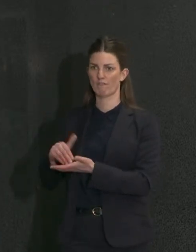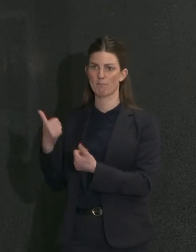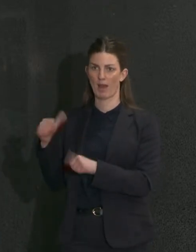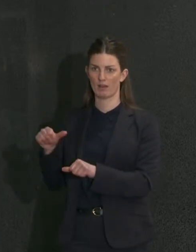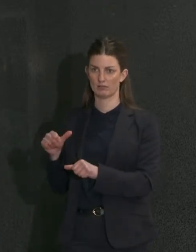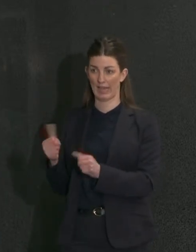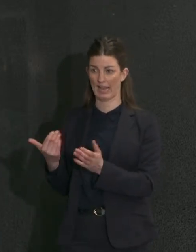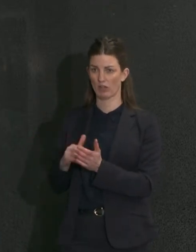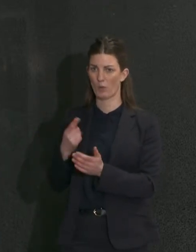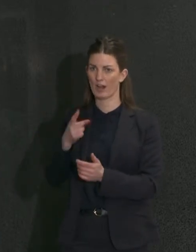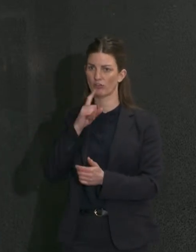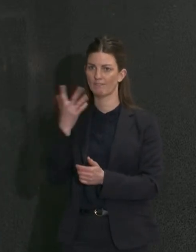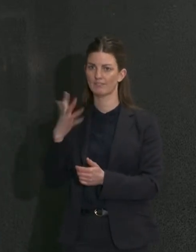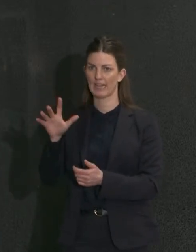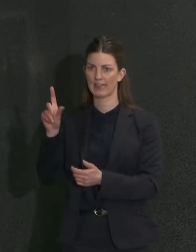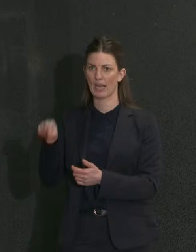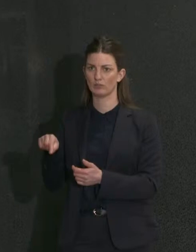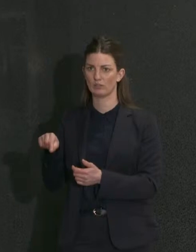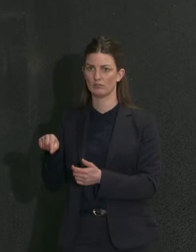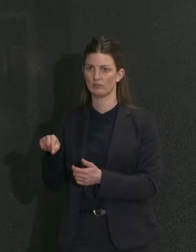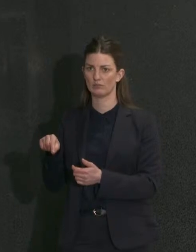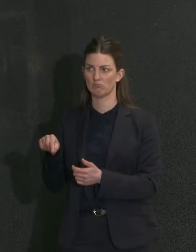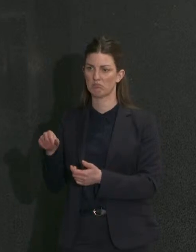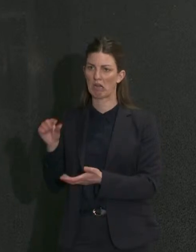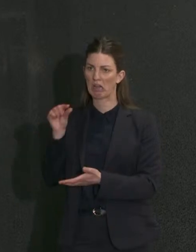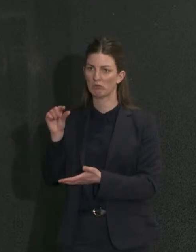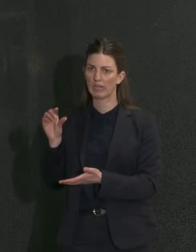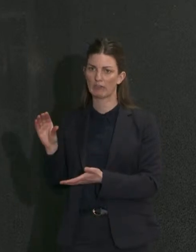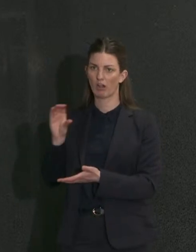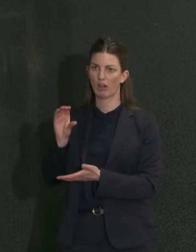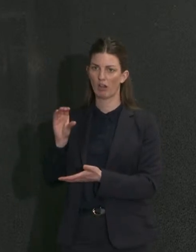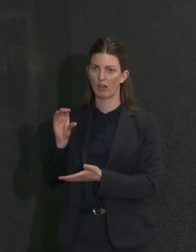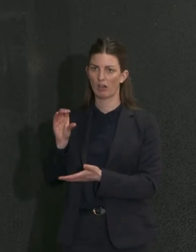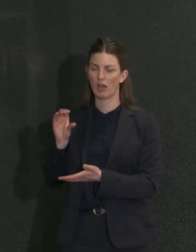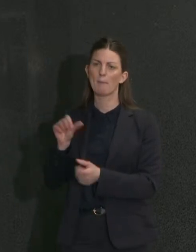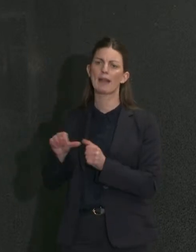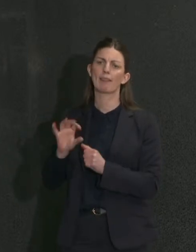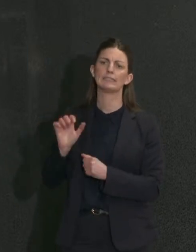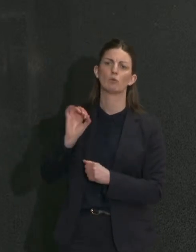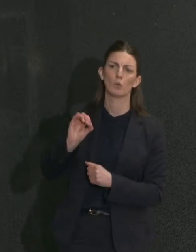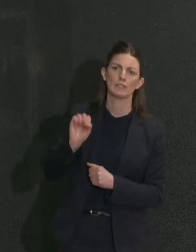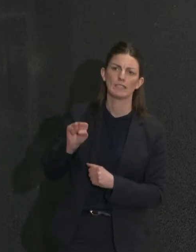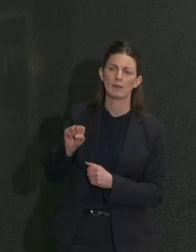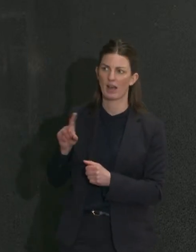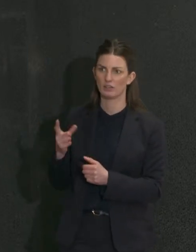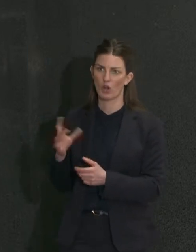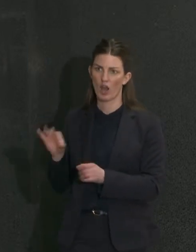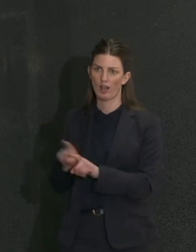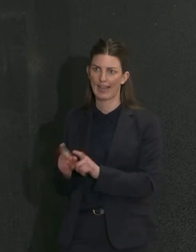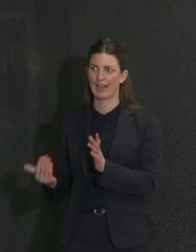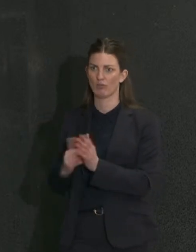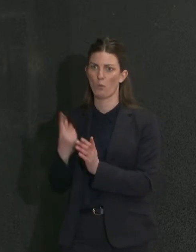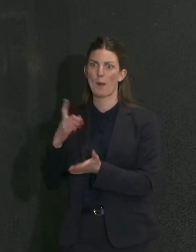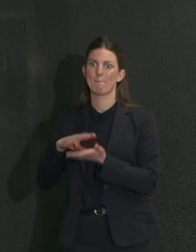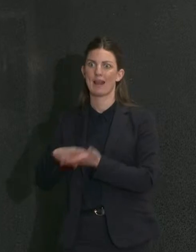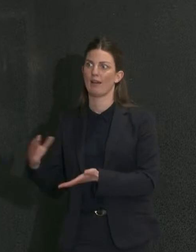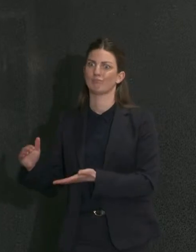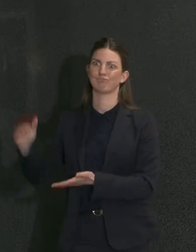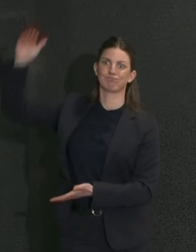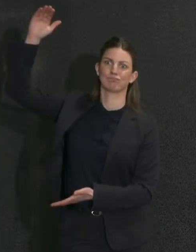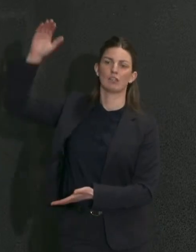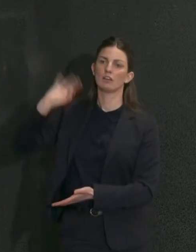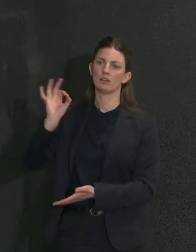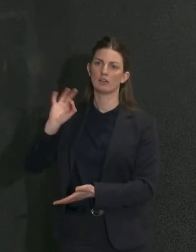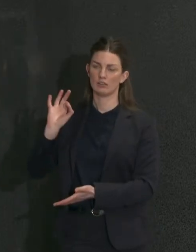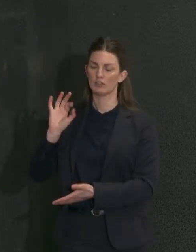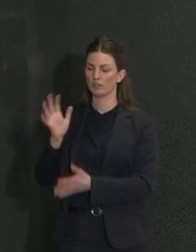150,000. It's better than not having it, but it's not 1.5 million. You know, we've got limited supply. I made the point the other day, and